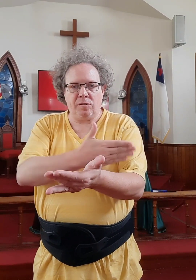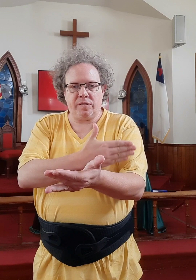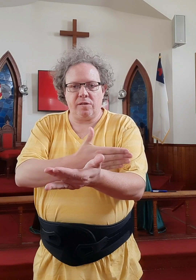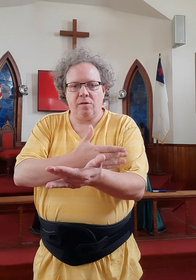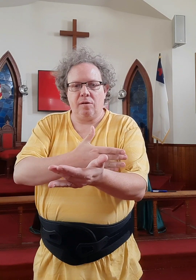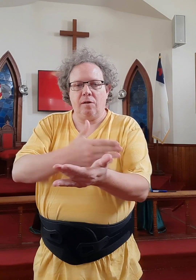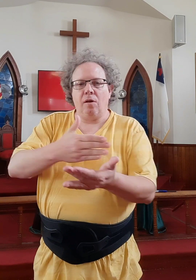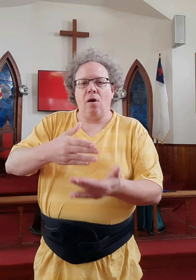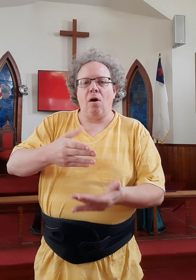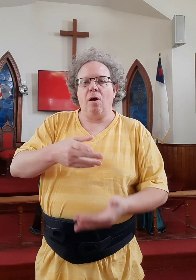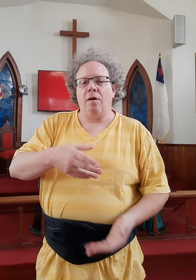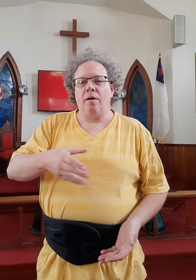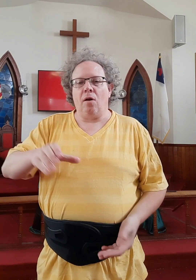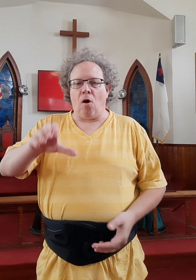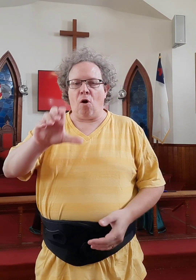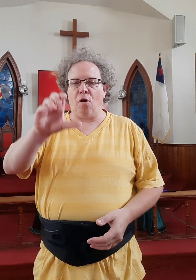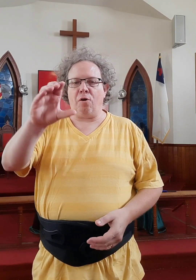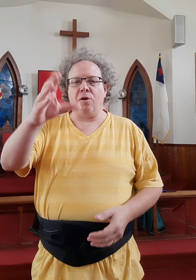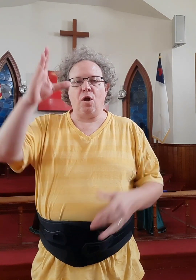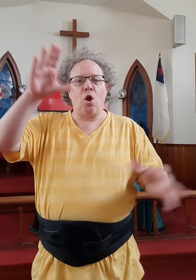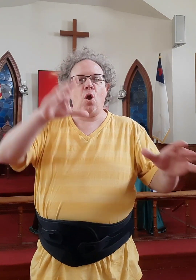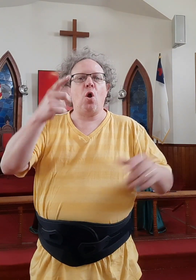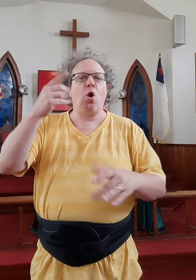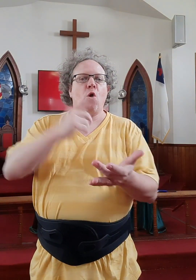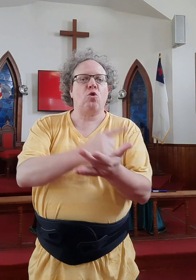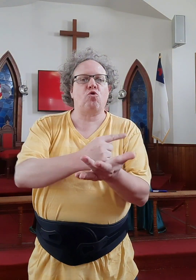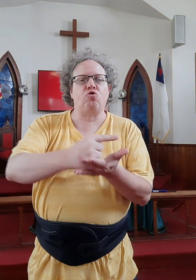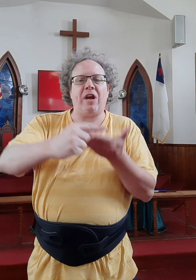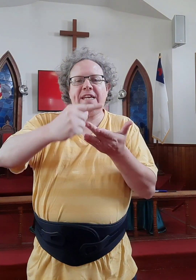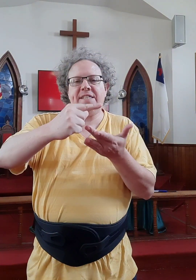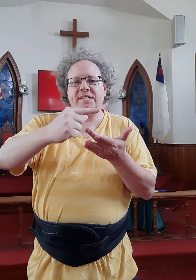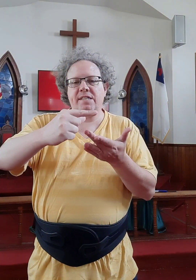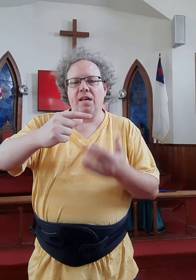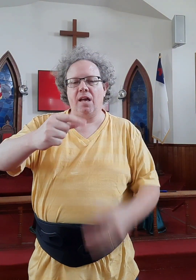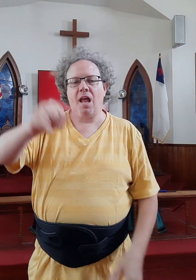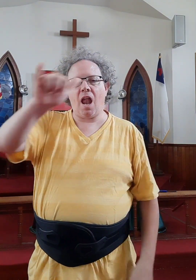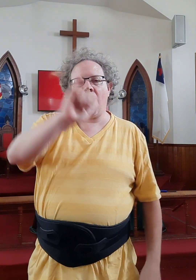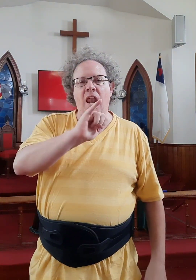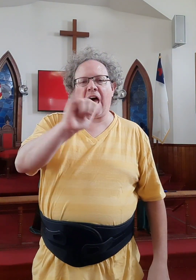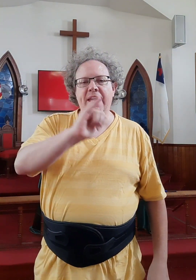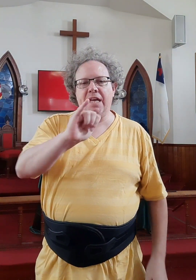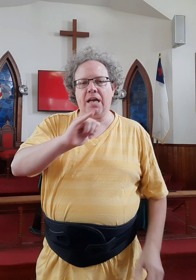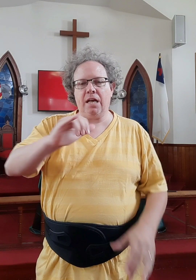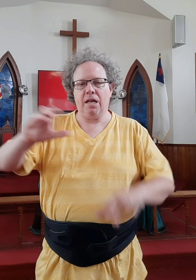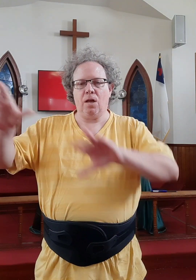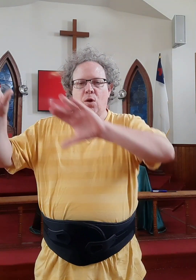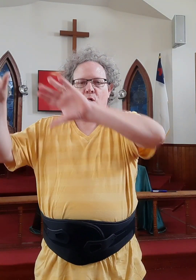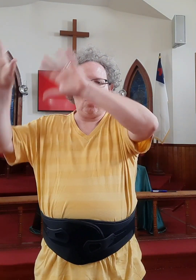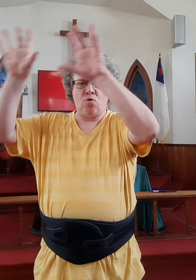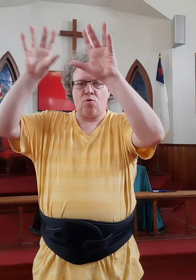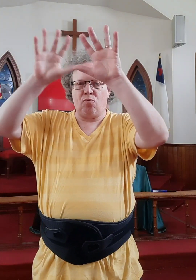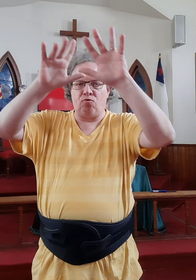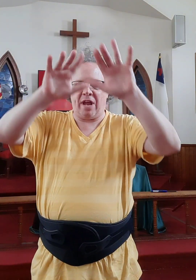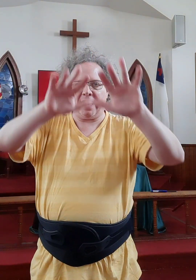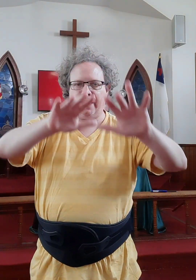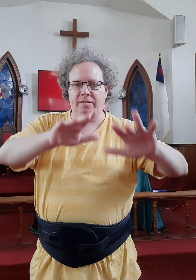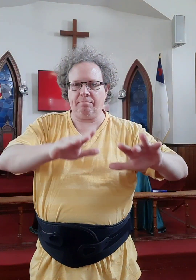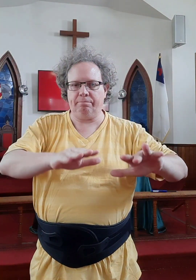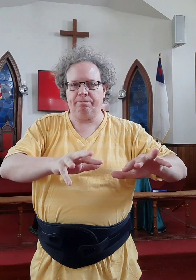songs are Grace Like Rain